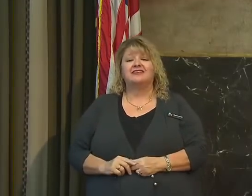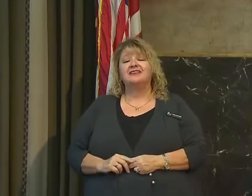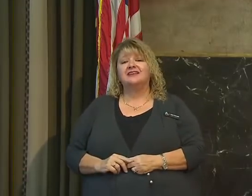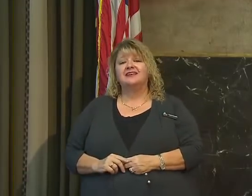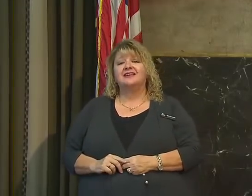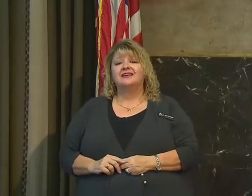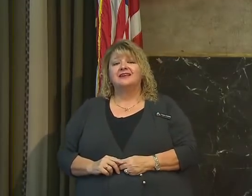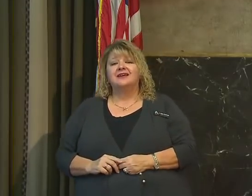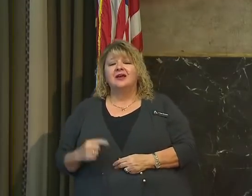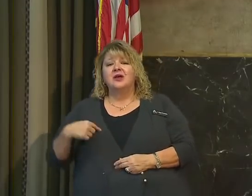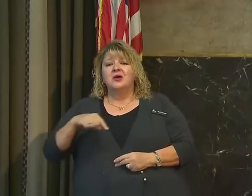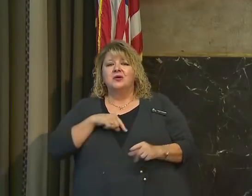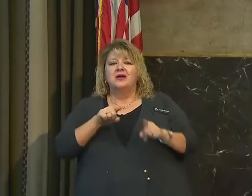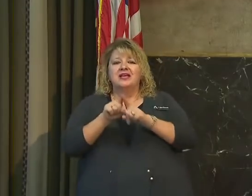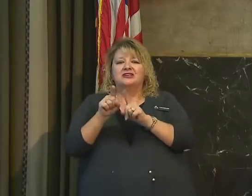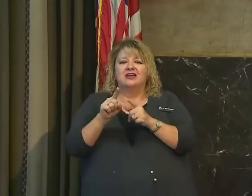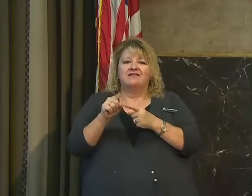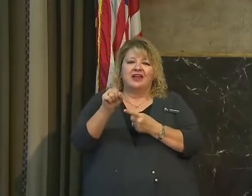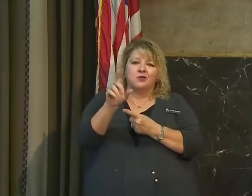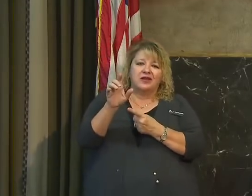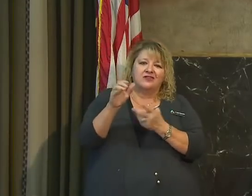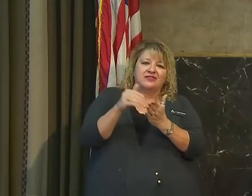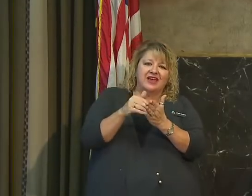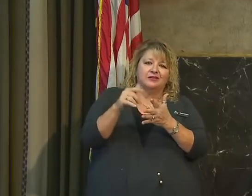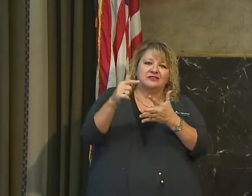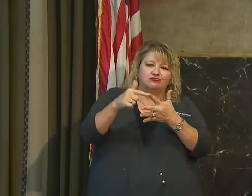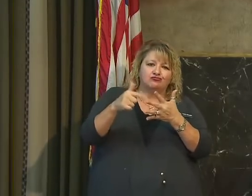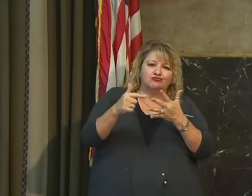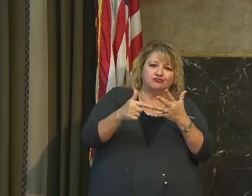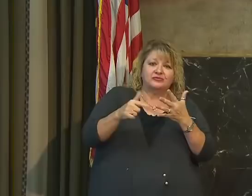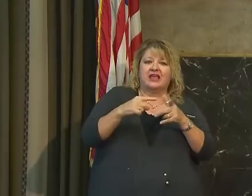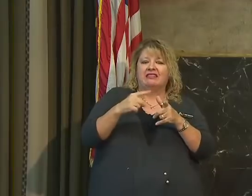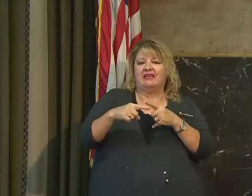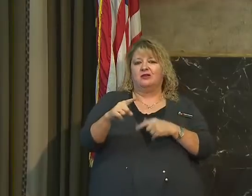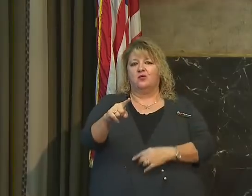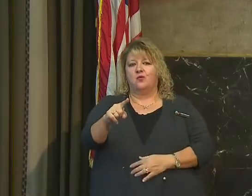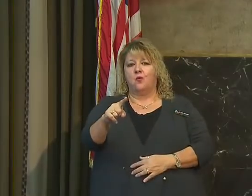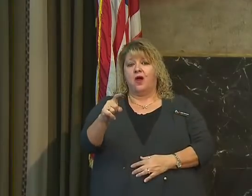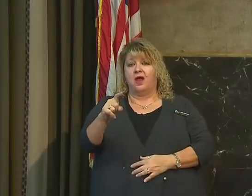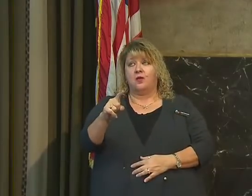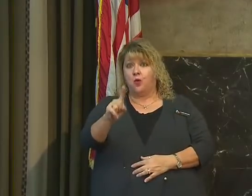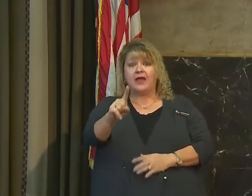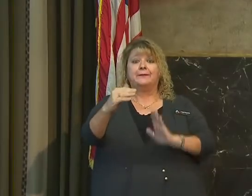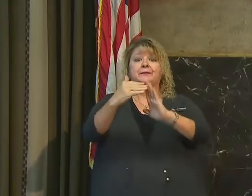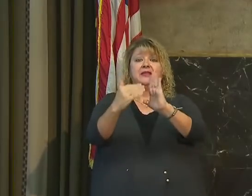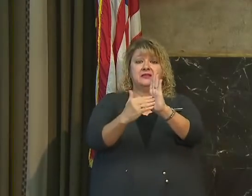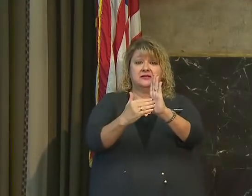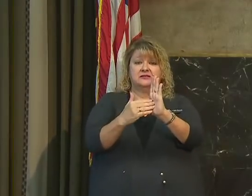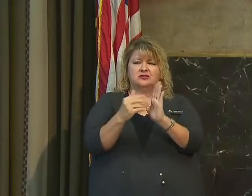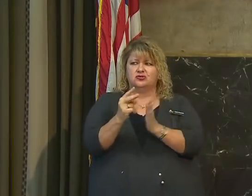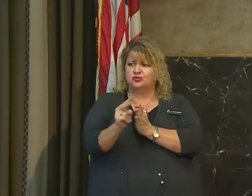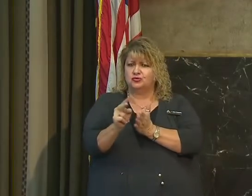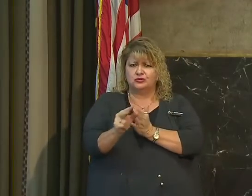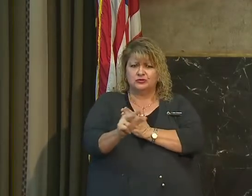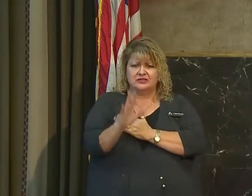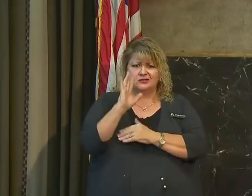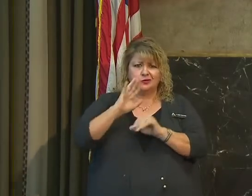we do have the $1 million grand prize that's coming up in just a couple of weeks.